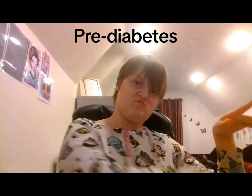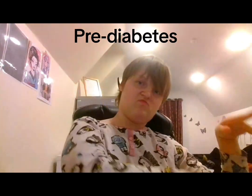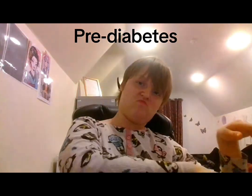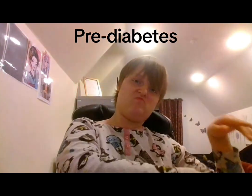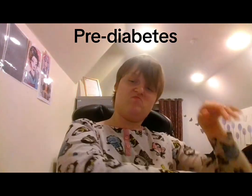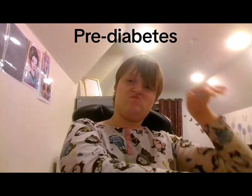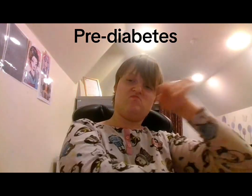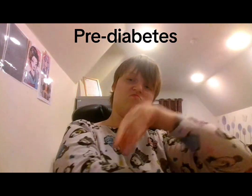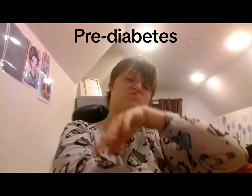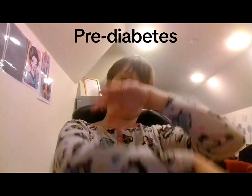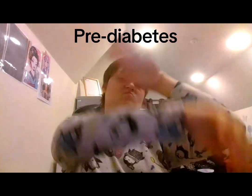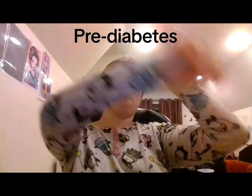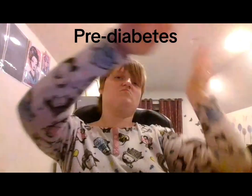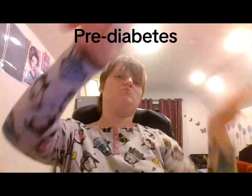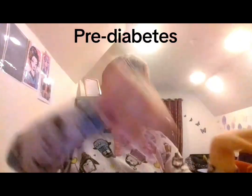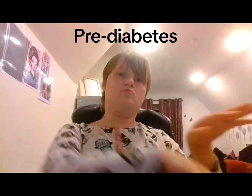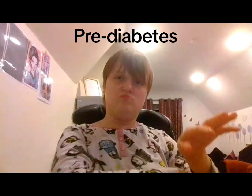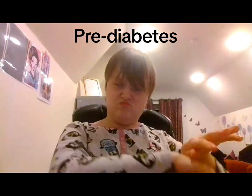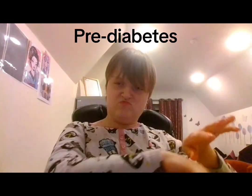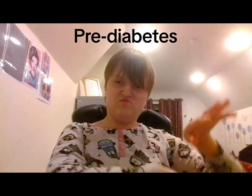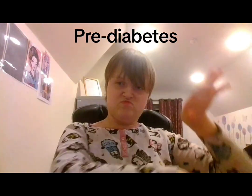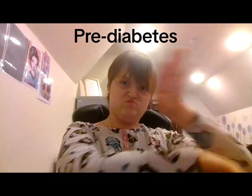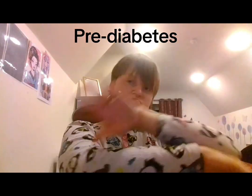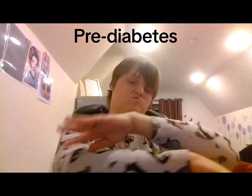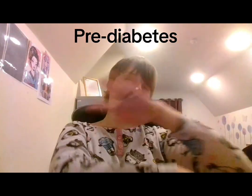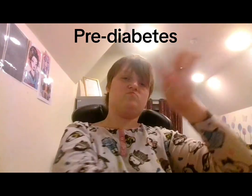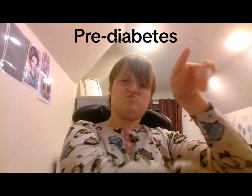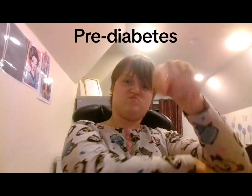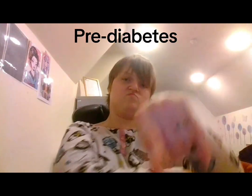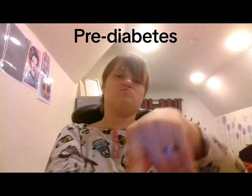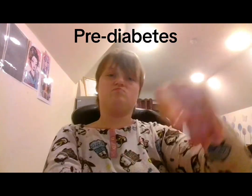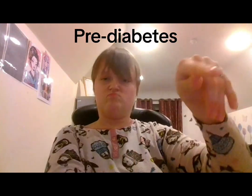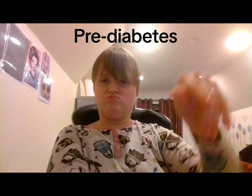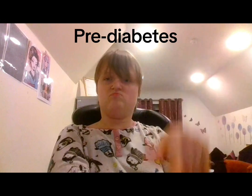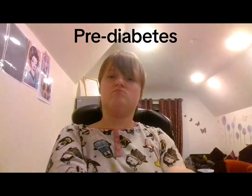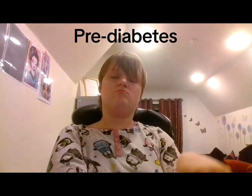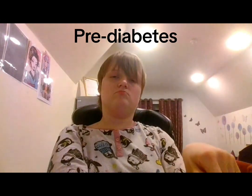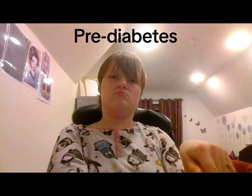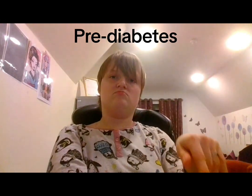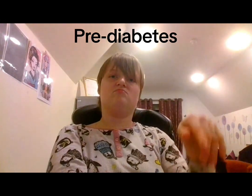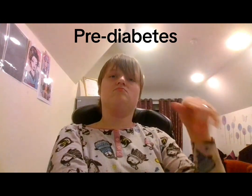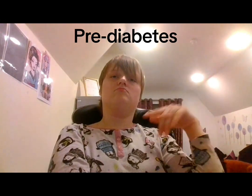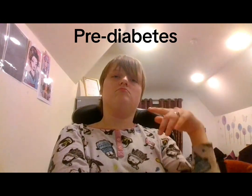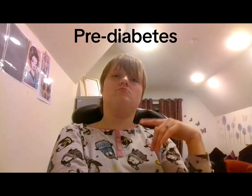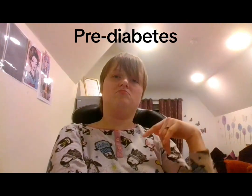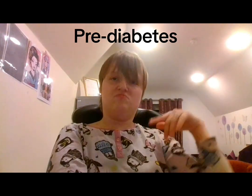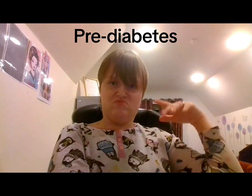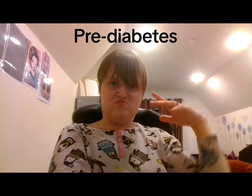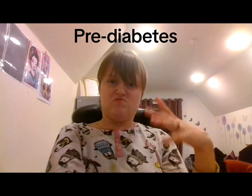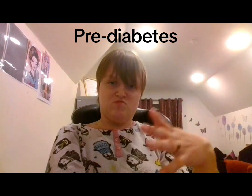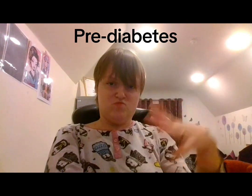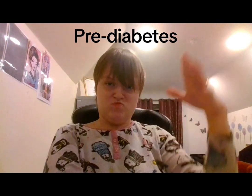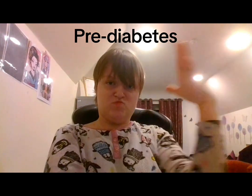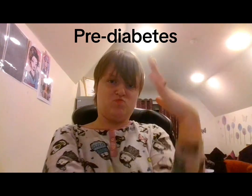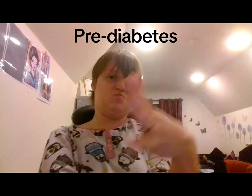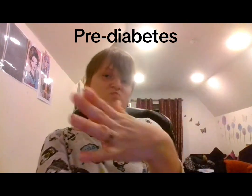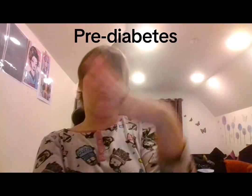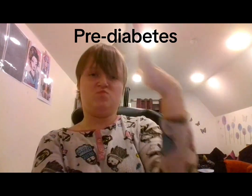it's about finding what works best for you. Making healthier food choices and being